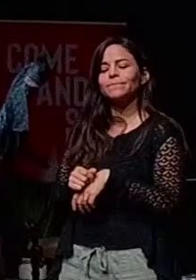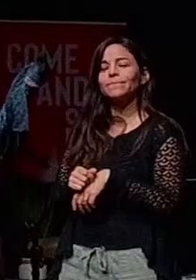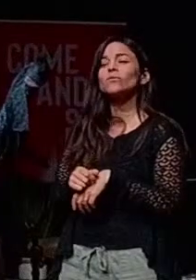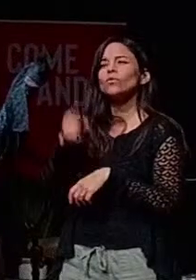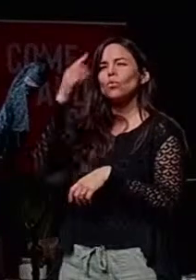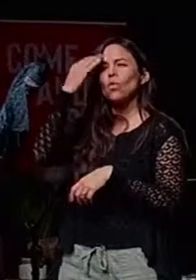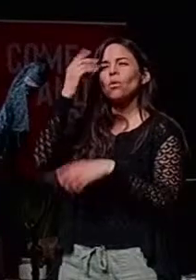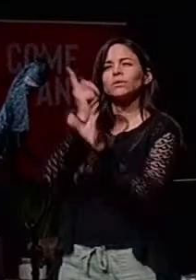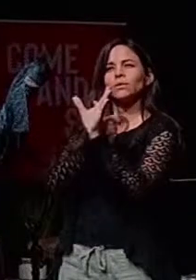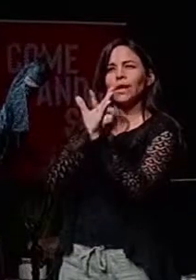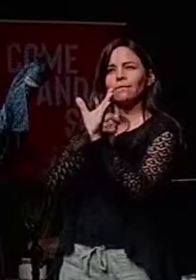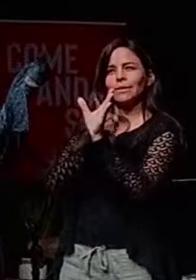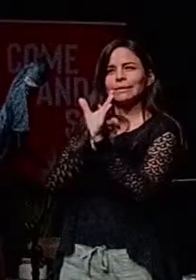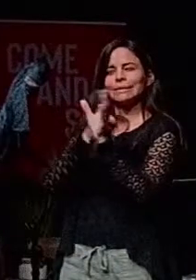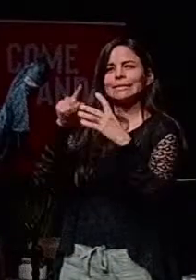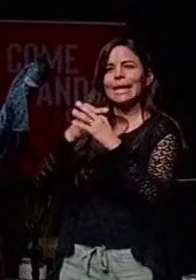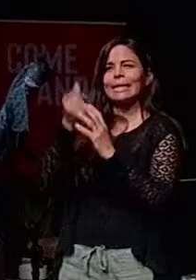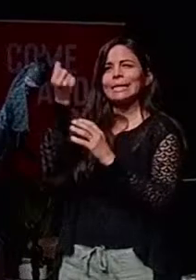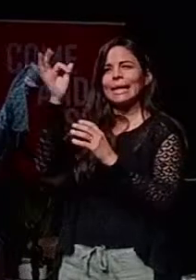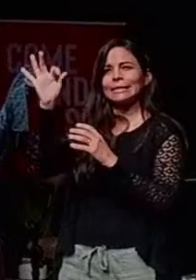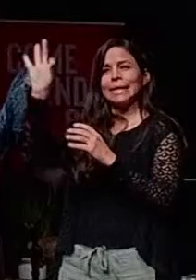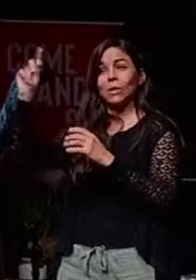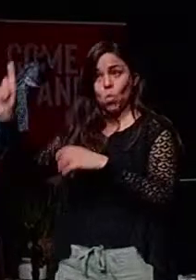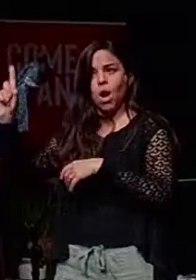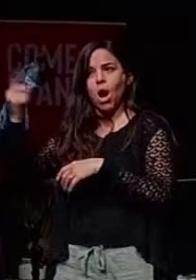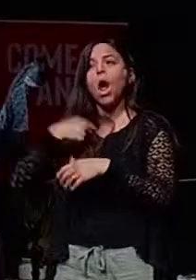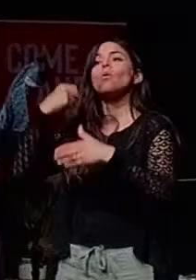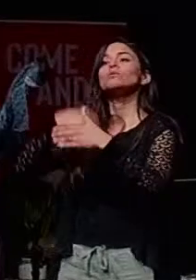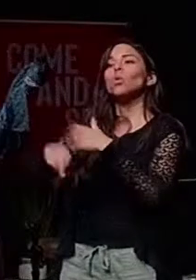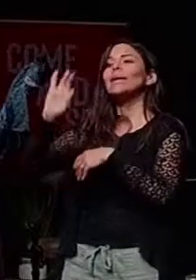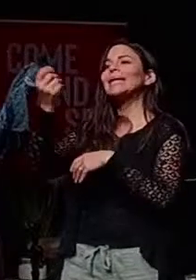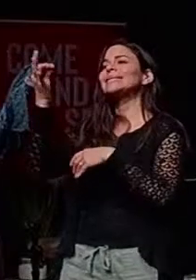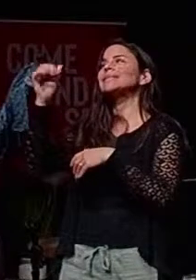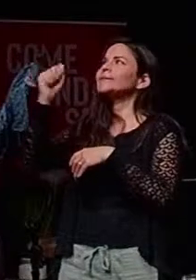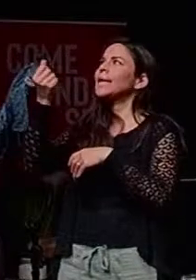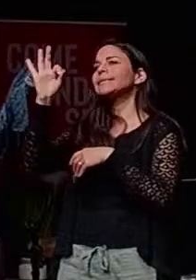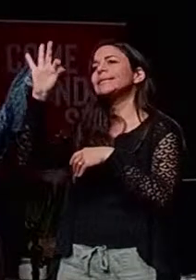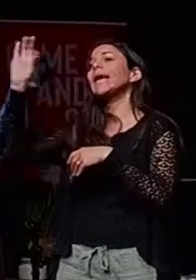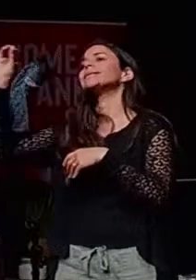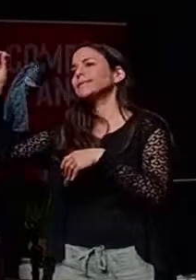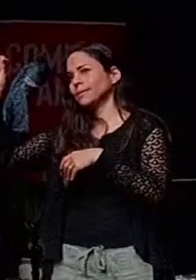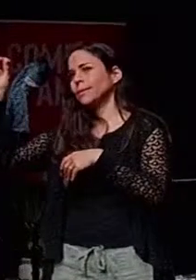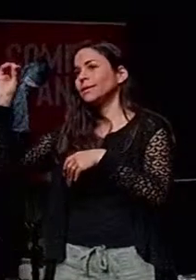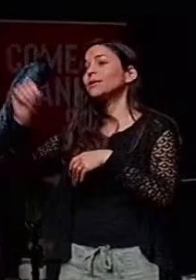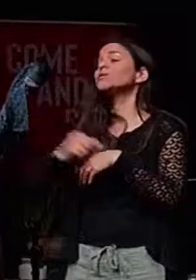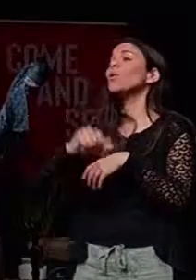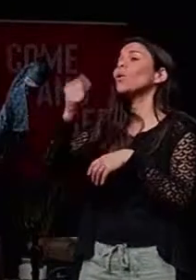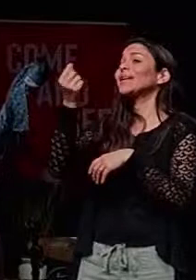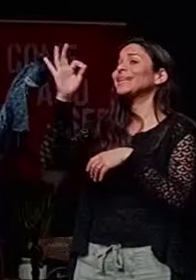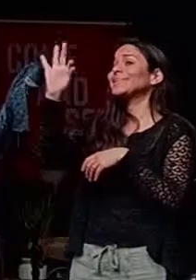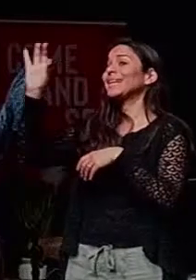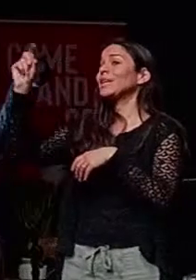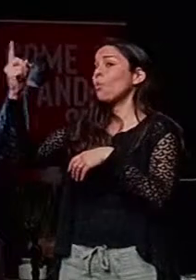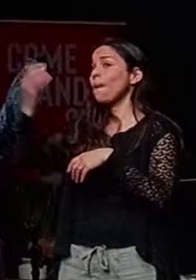Union started at 1991, and I was born in 1990, and so in 1991 she actually got cancer,